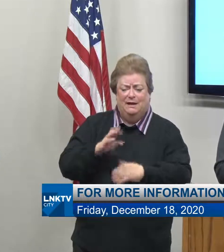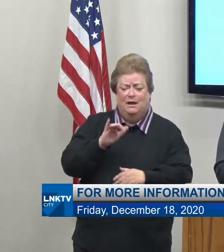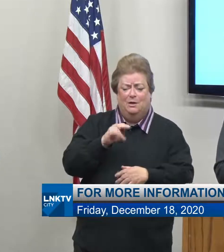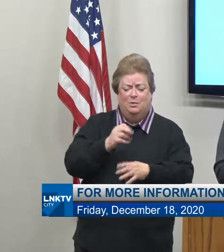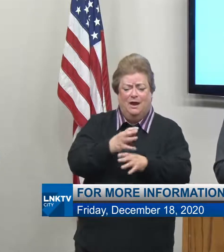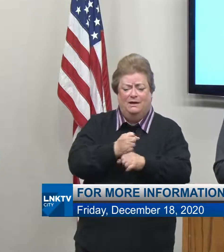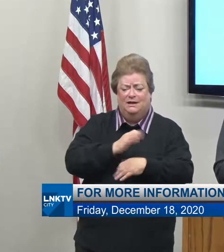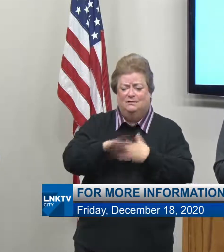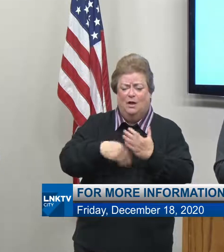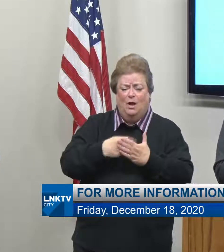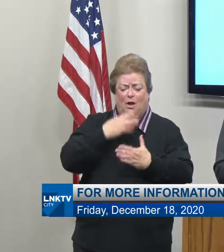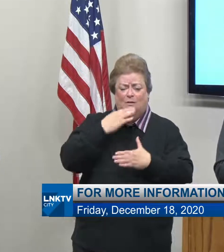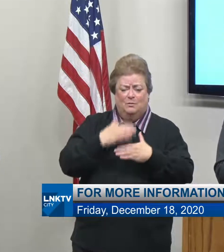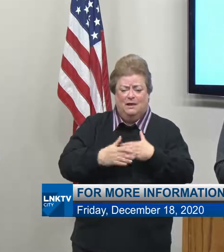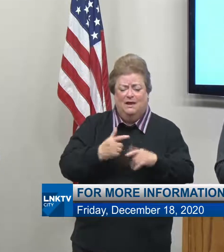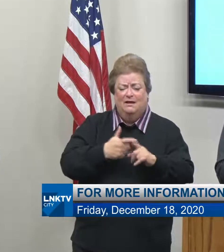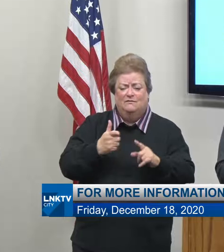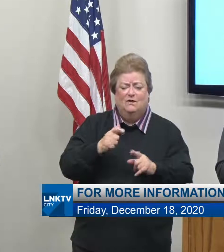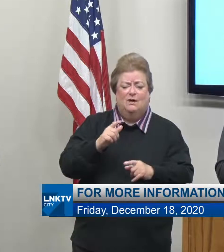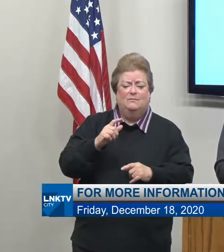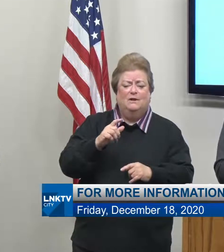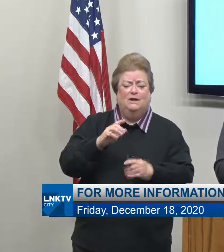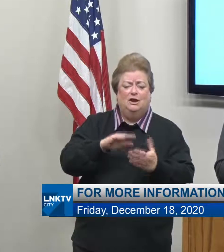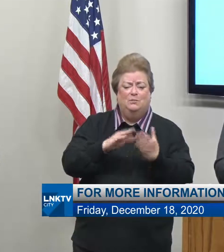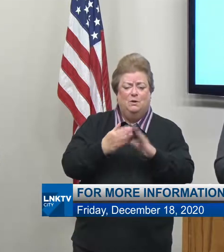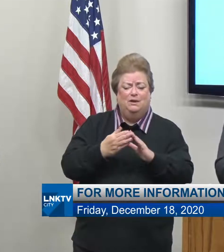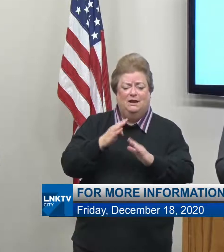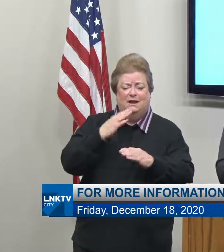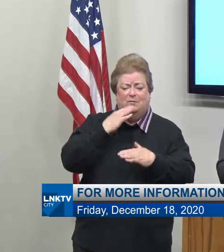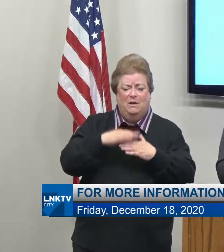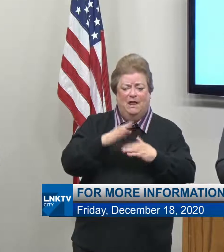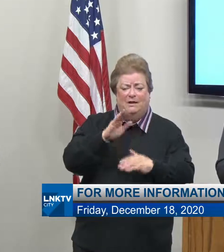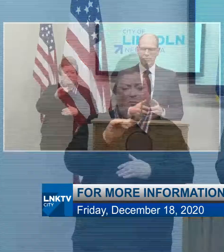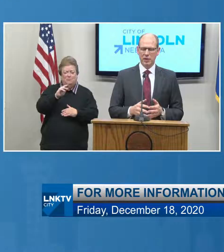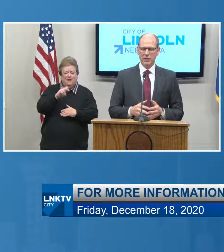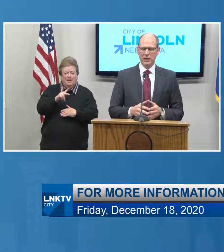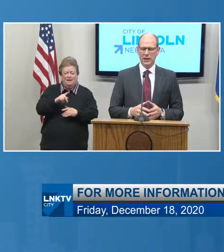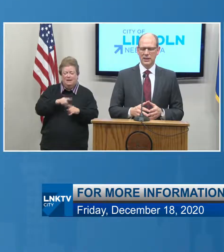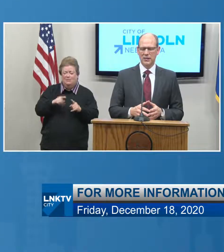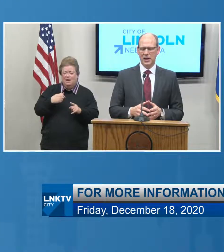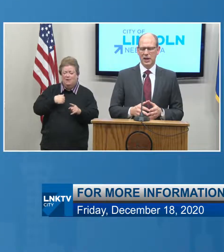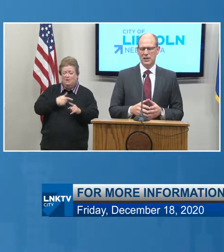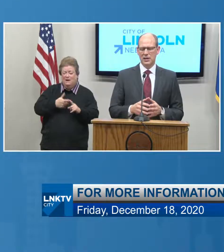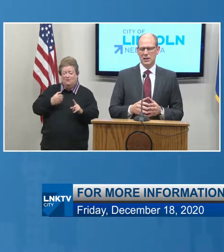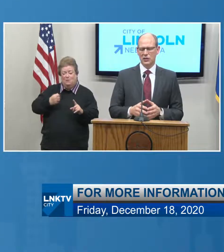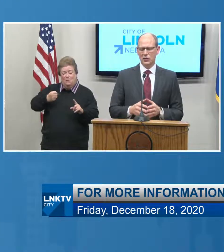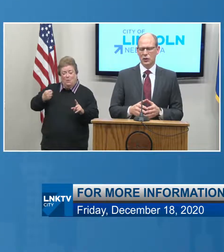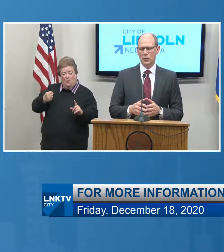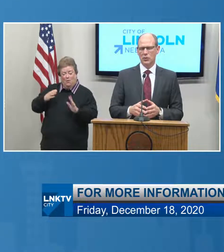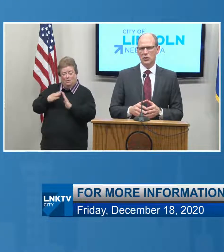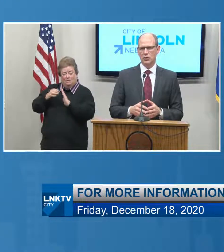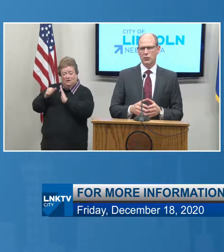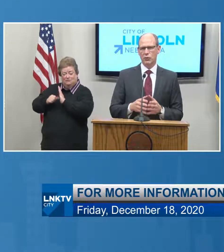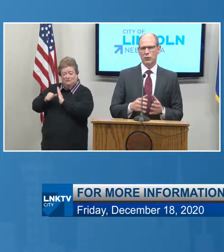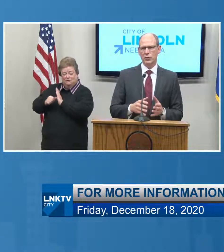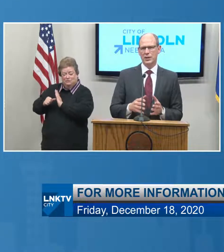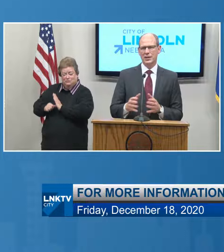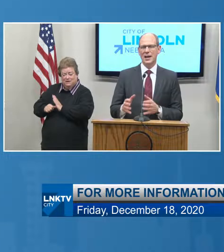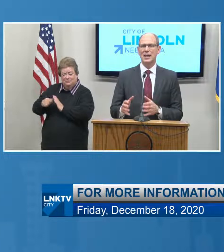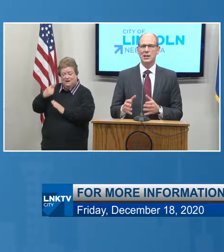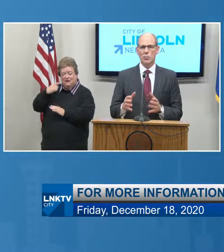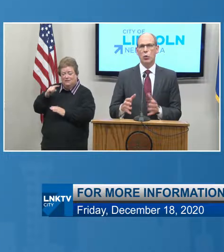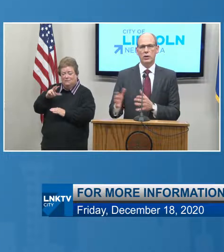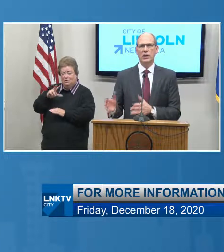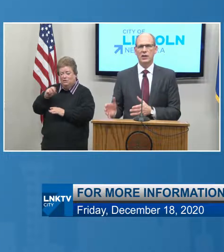blood products from the Nebraska Community Blood Bank, and yet we've been having to hold off of elective and necessary procedures for 30